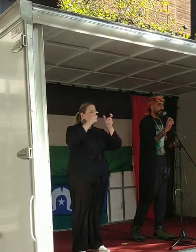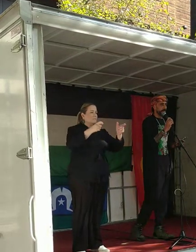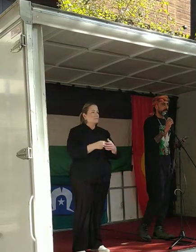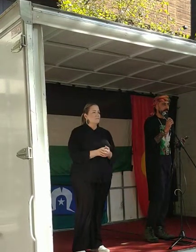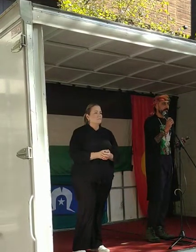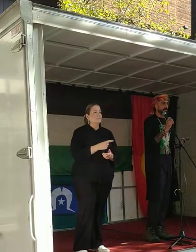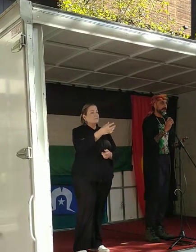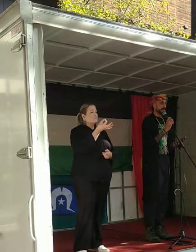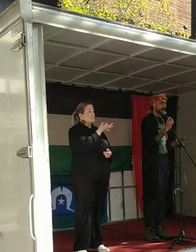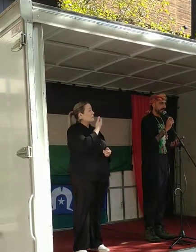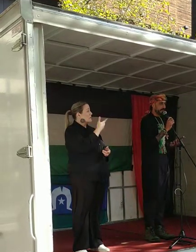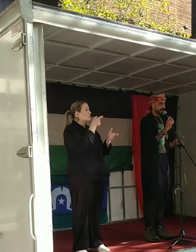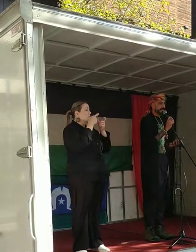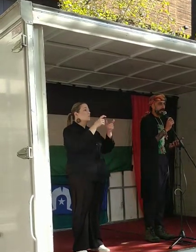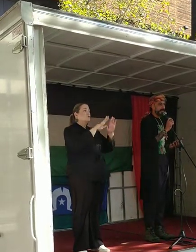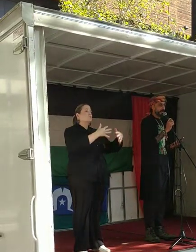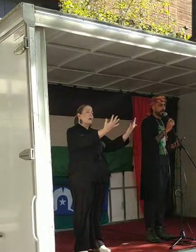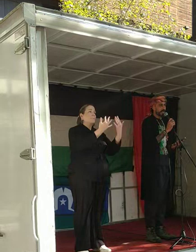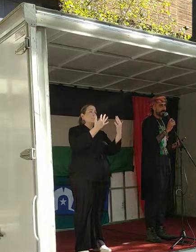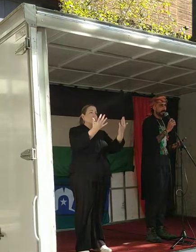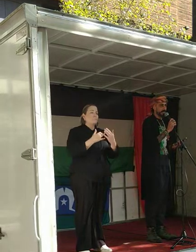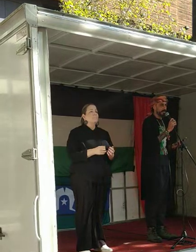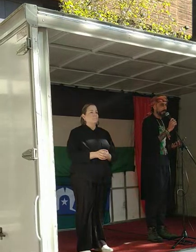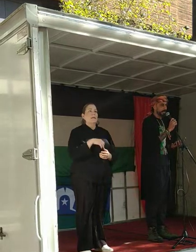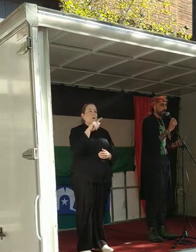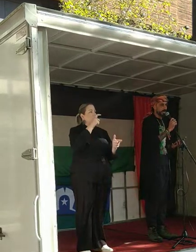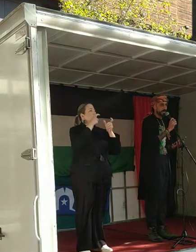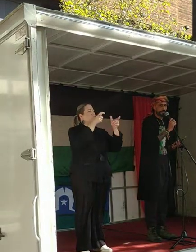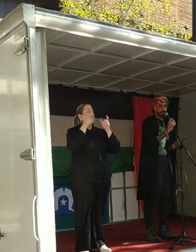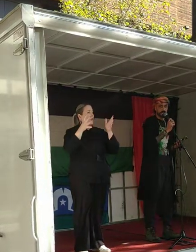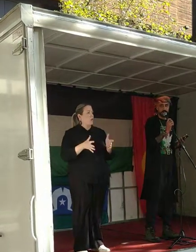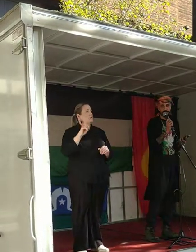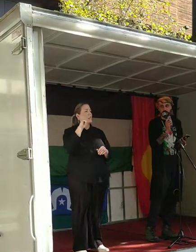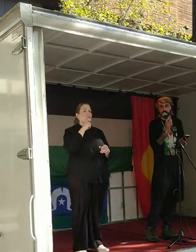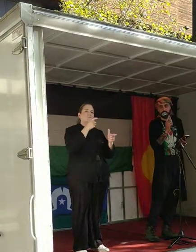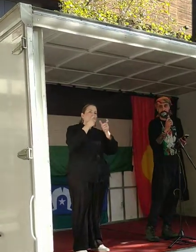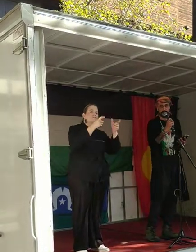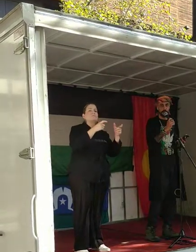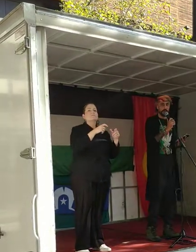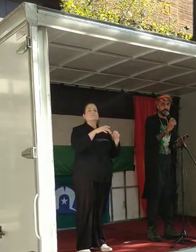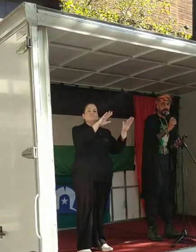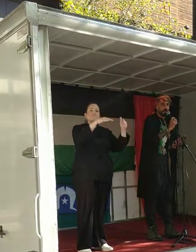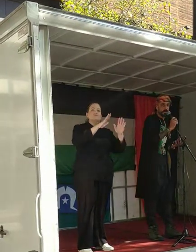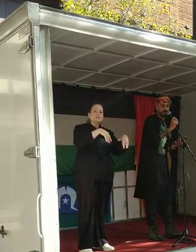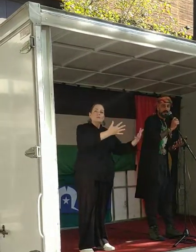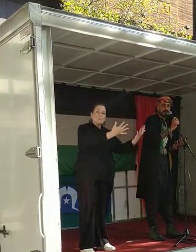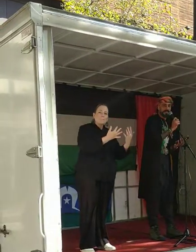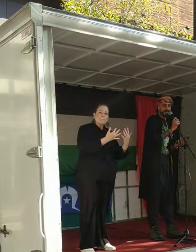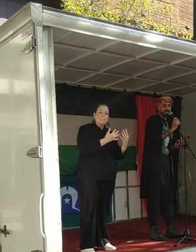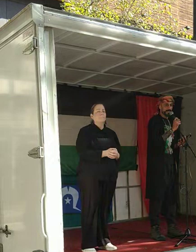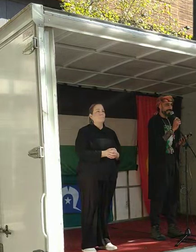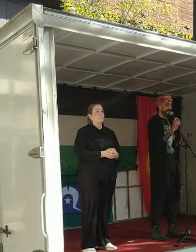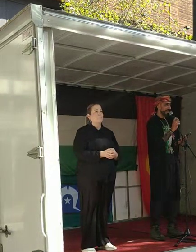Muhammad, can you make shout-outs for children? Yes, we have no shout-outs today. We're going to do shout-outs for children, shout-outs for our